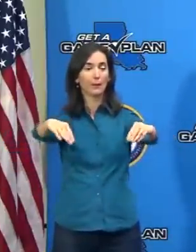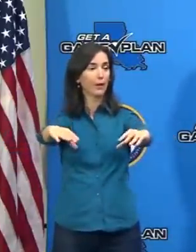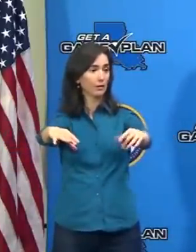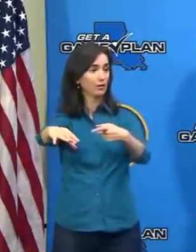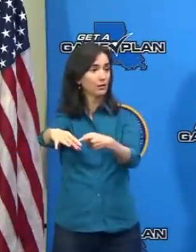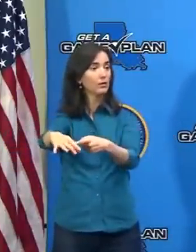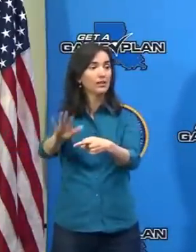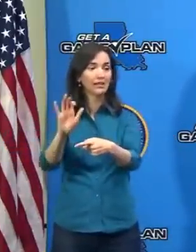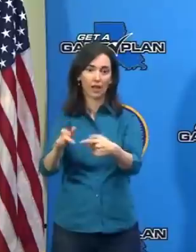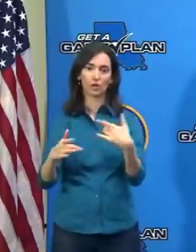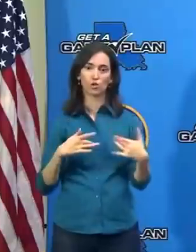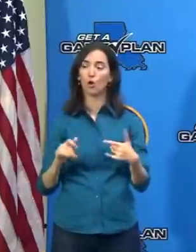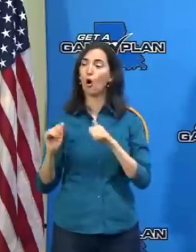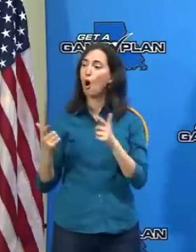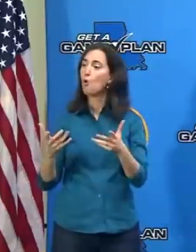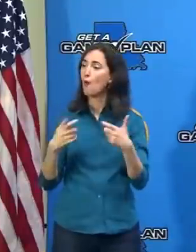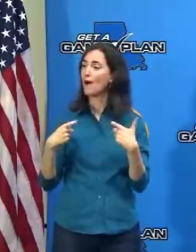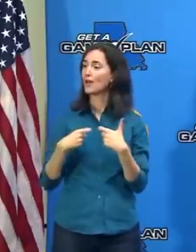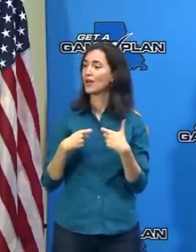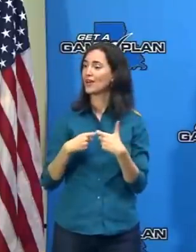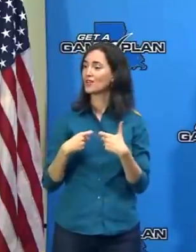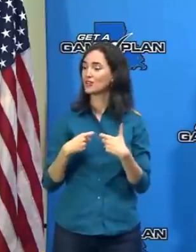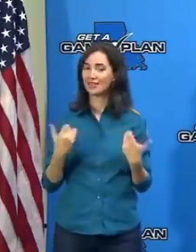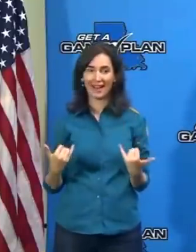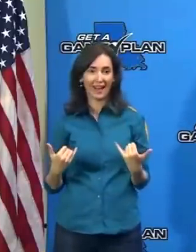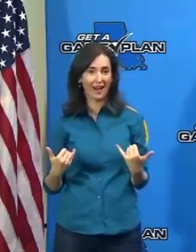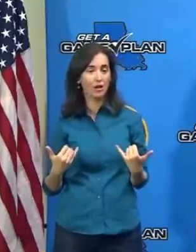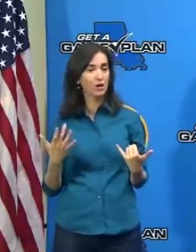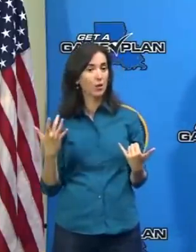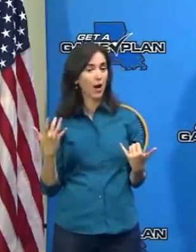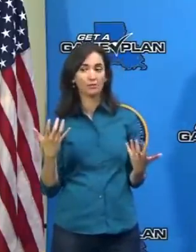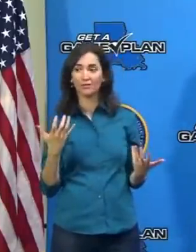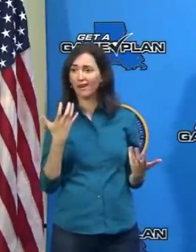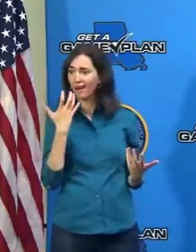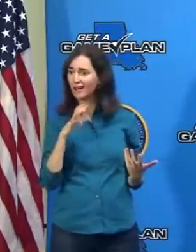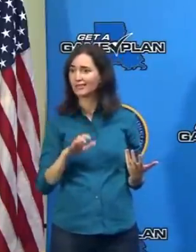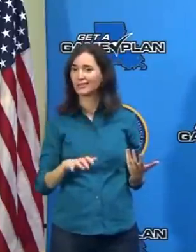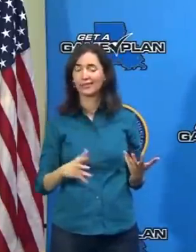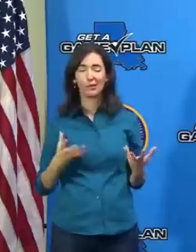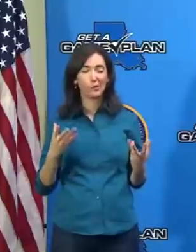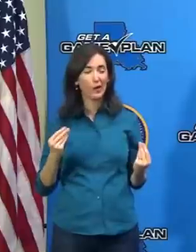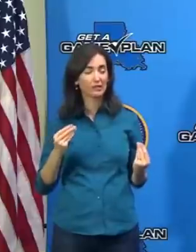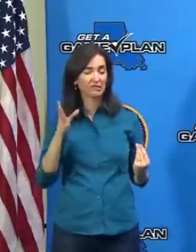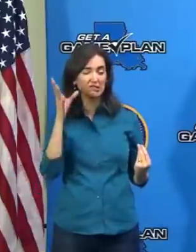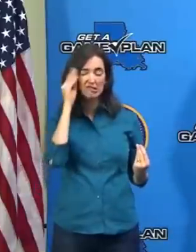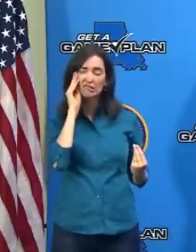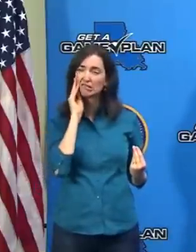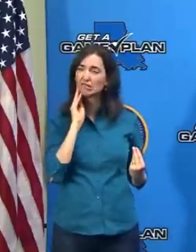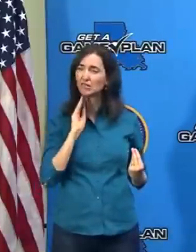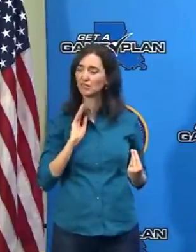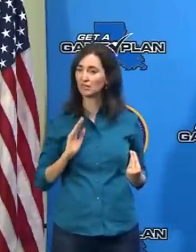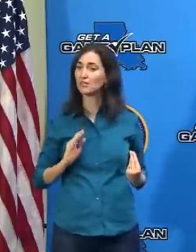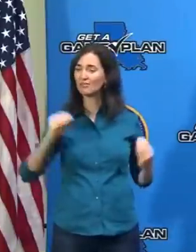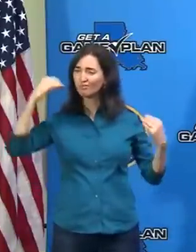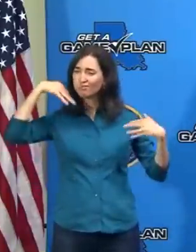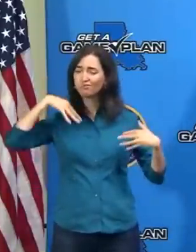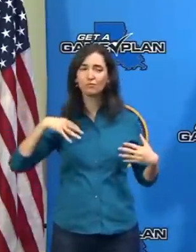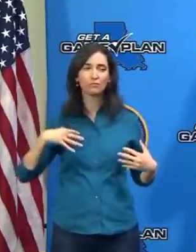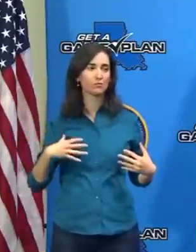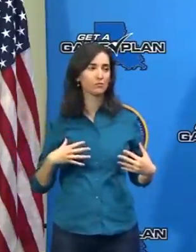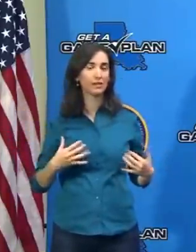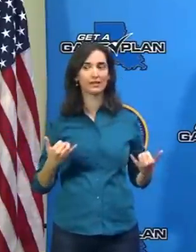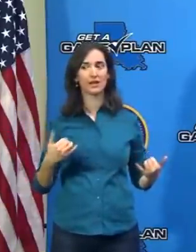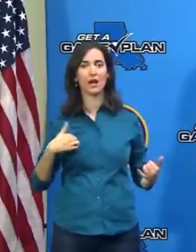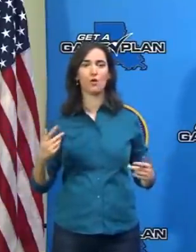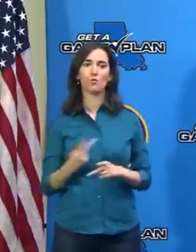And we all want electricity this time of year because it's hot and it's humid. I am most concerned about it